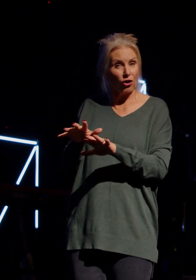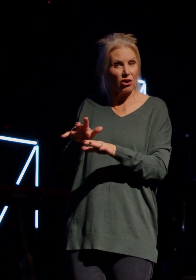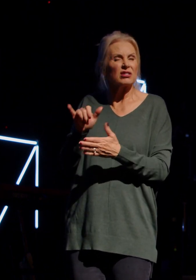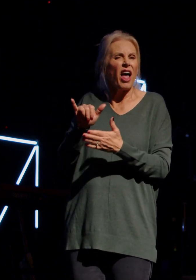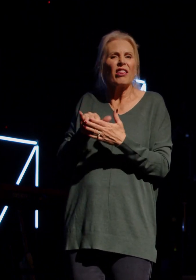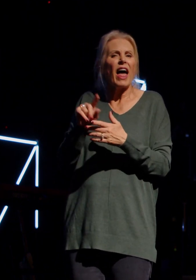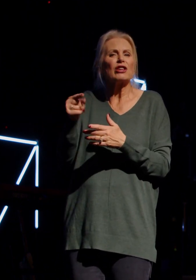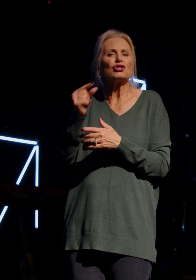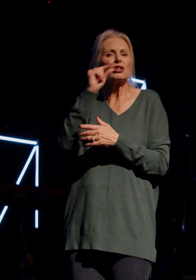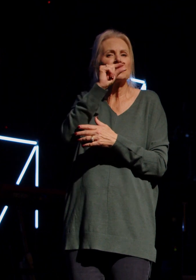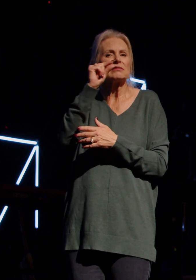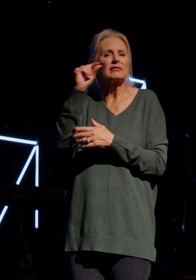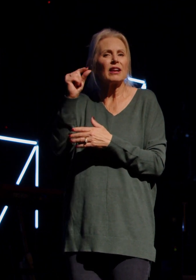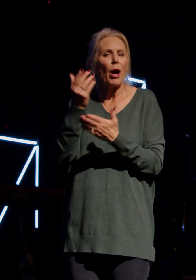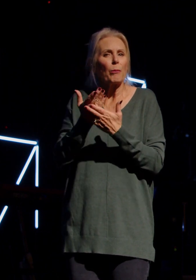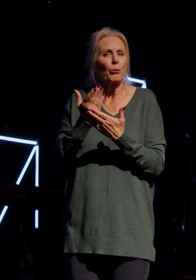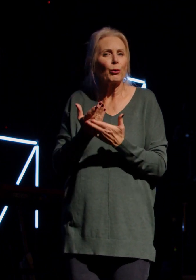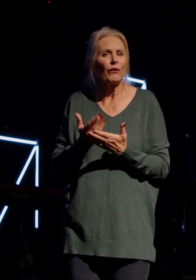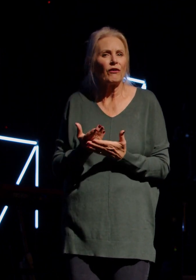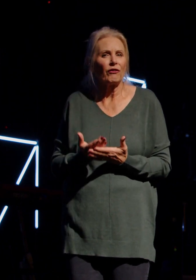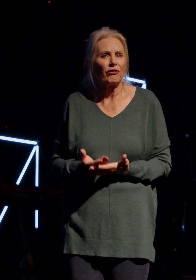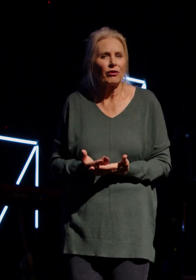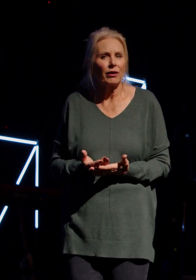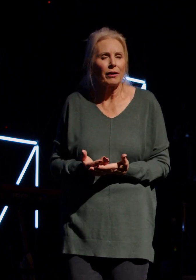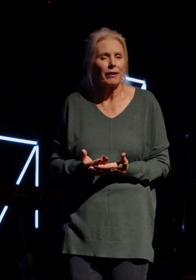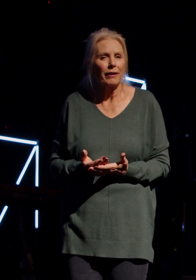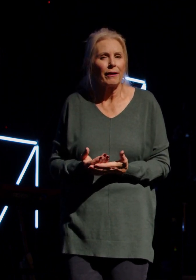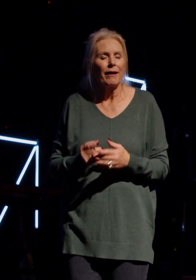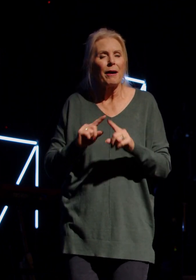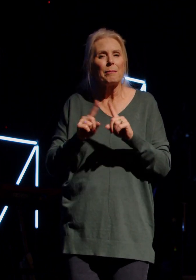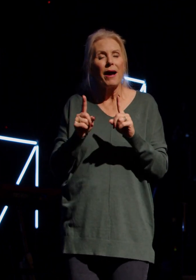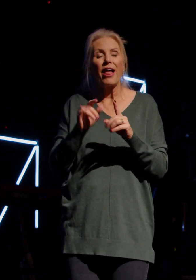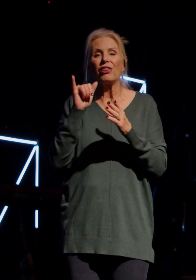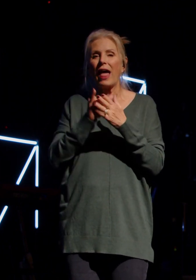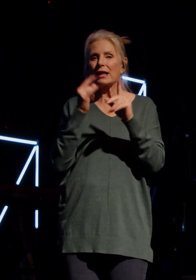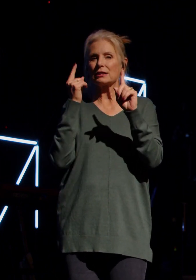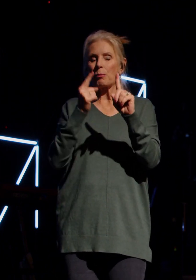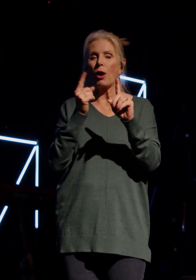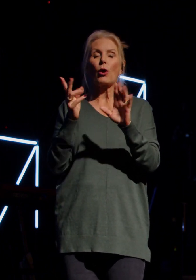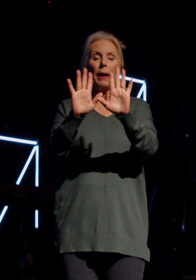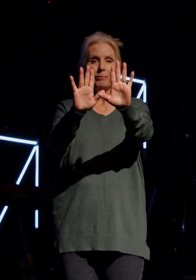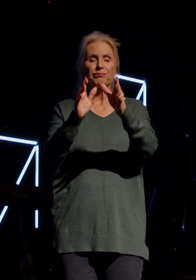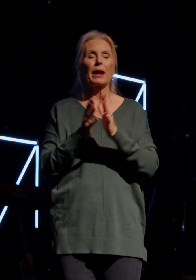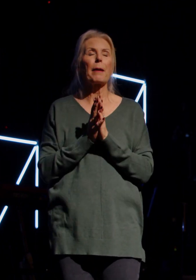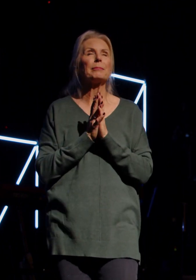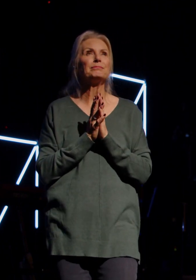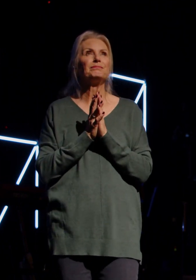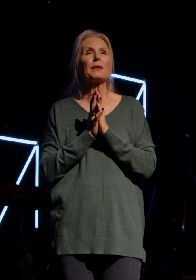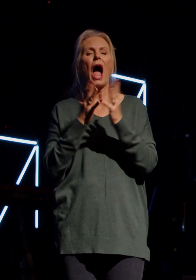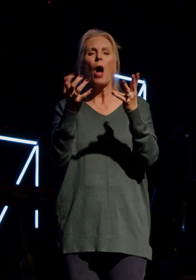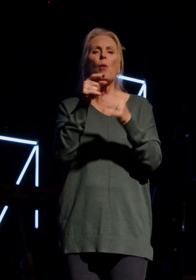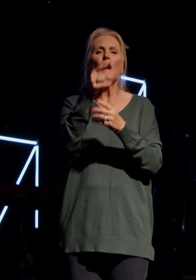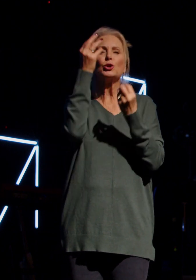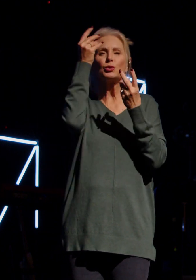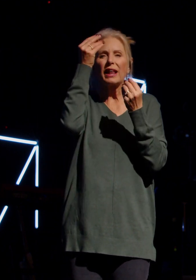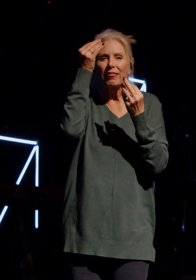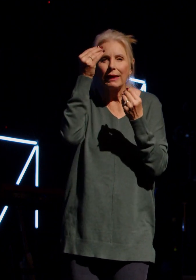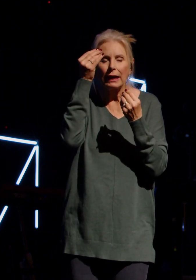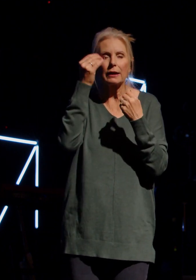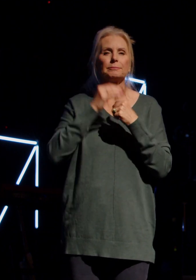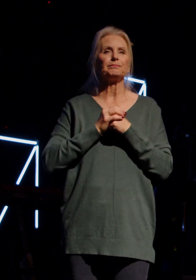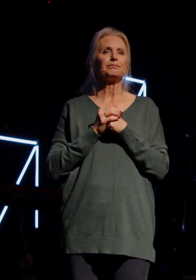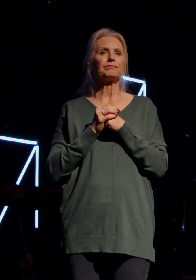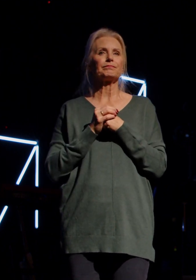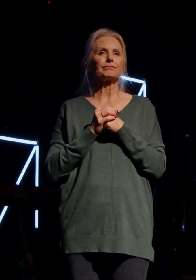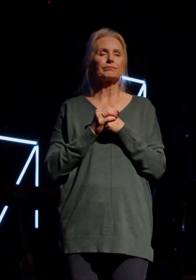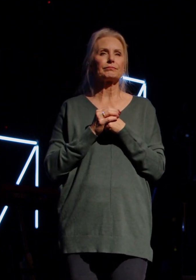hearts. That was the point of it. Now, application questions, just to think through